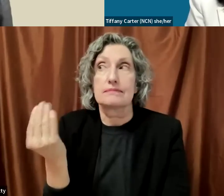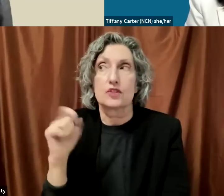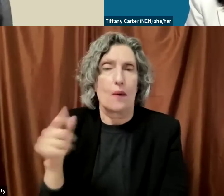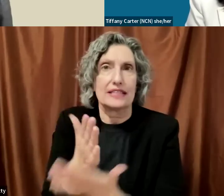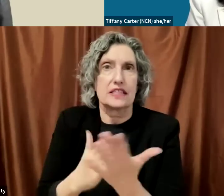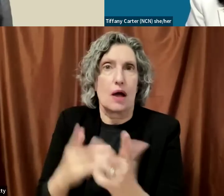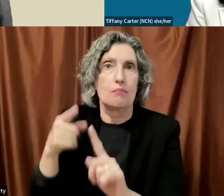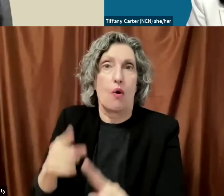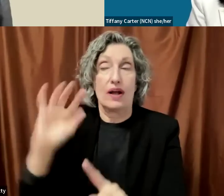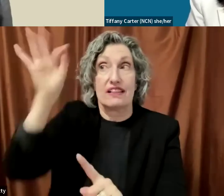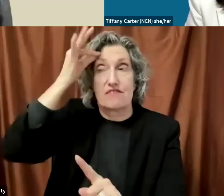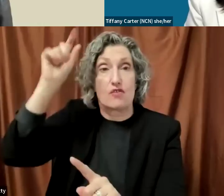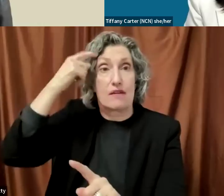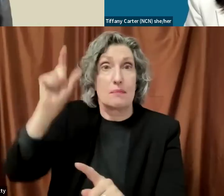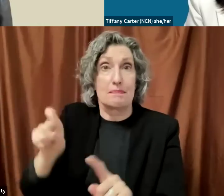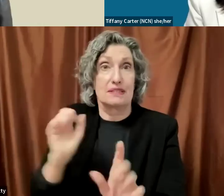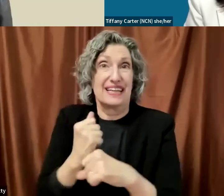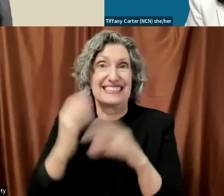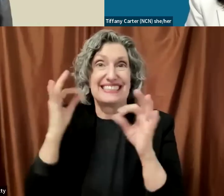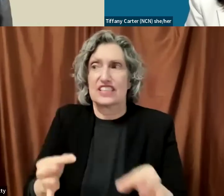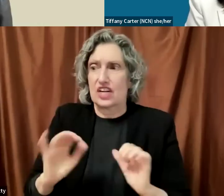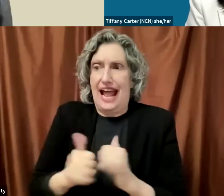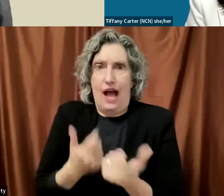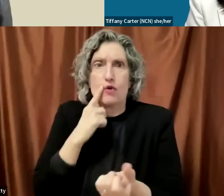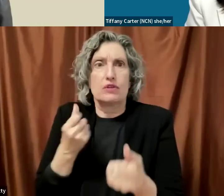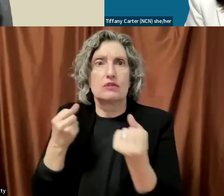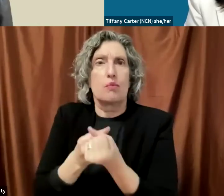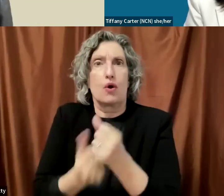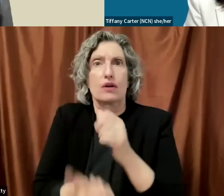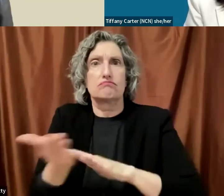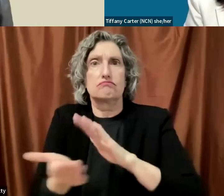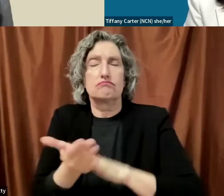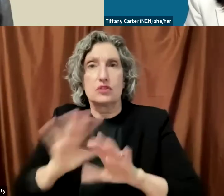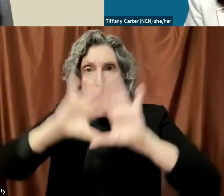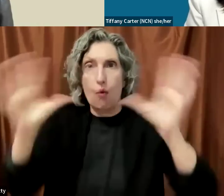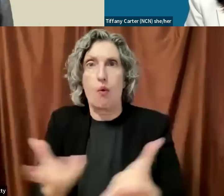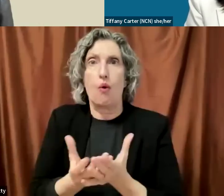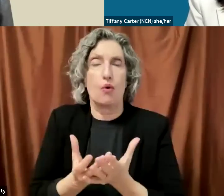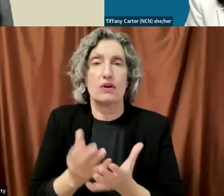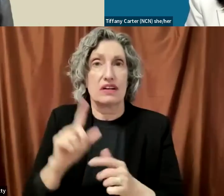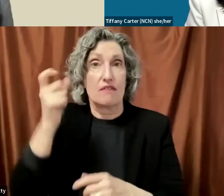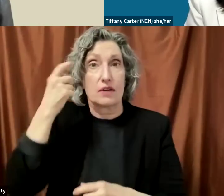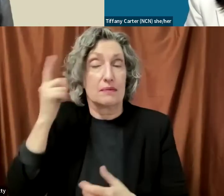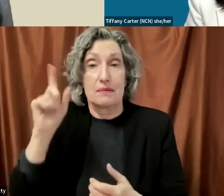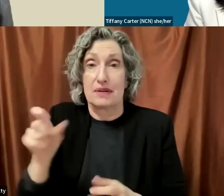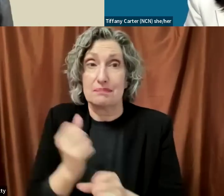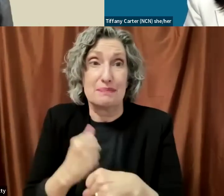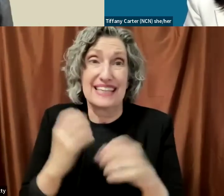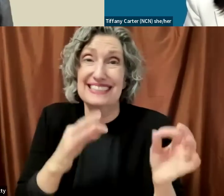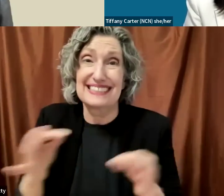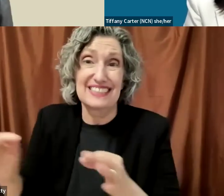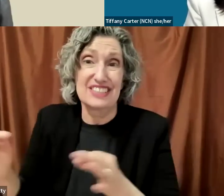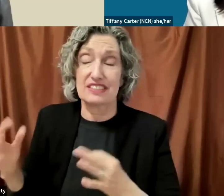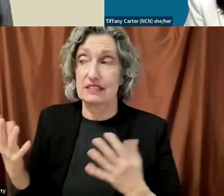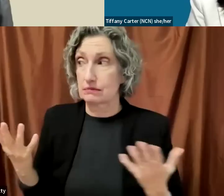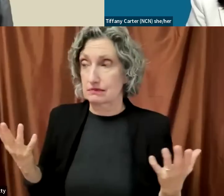And all these decisions that are being made with these funding freezes and the funding streams through the executive orders and through the memos and